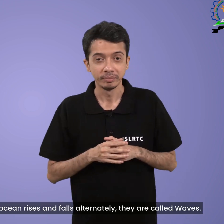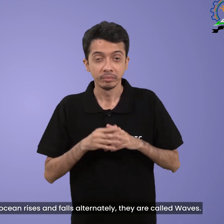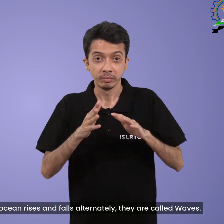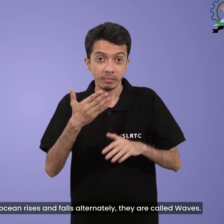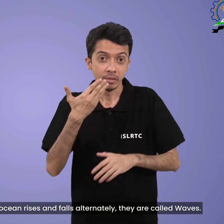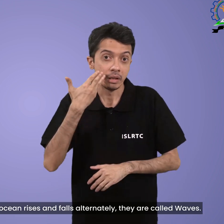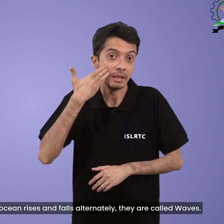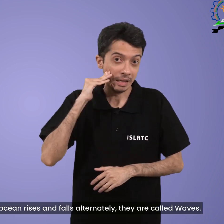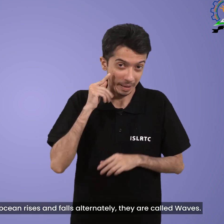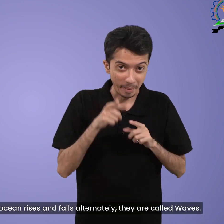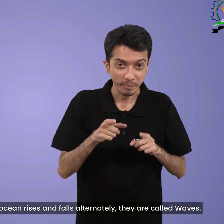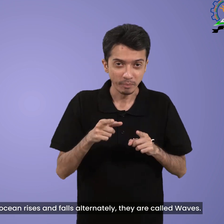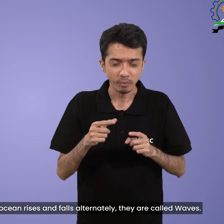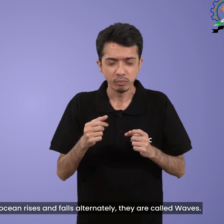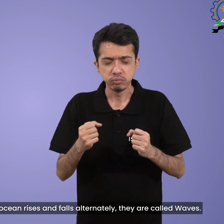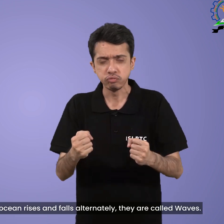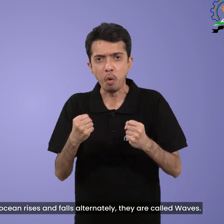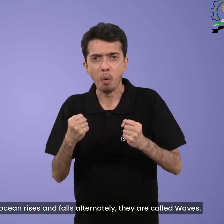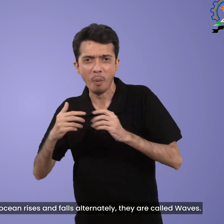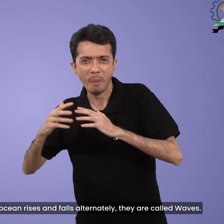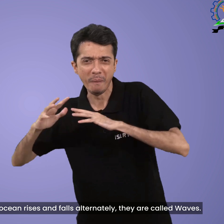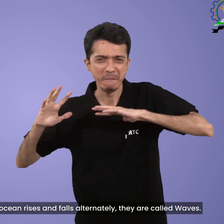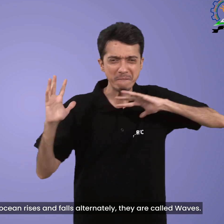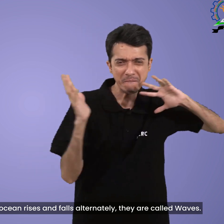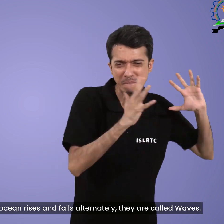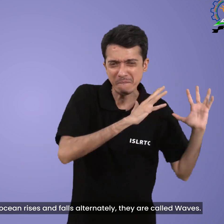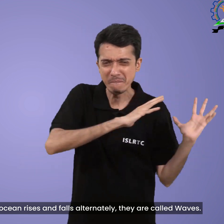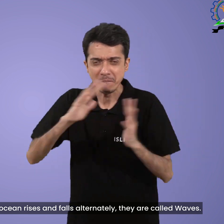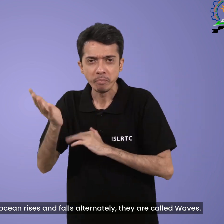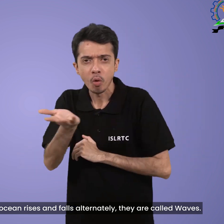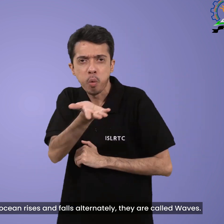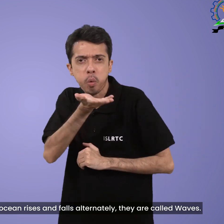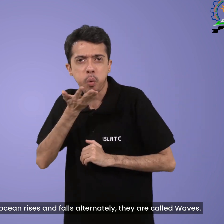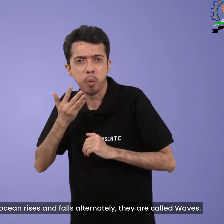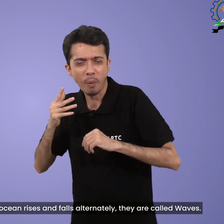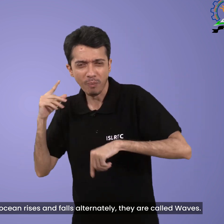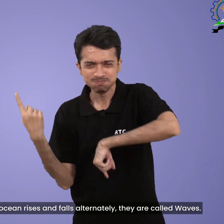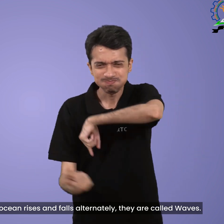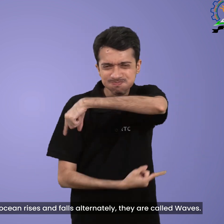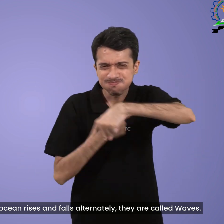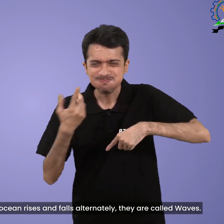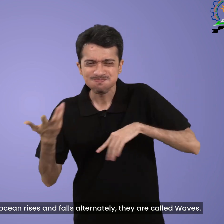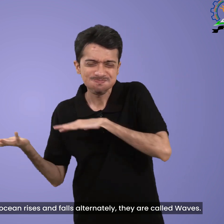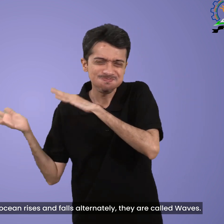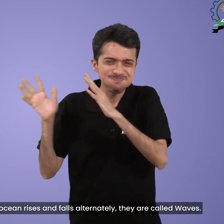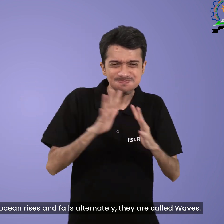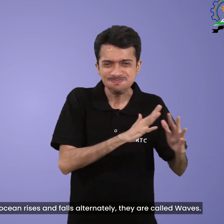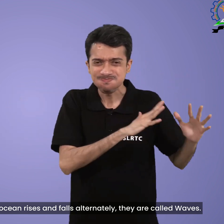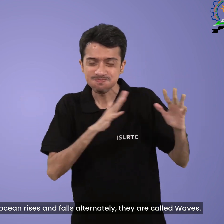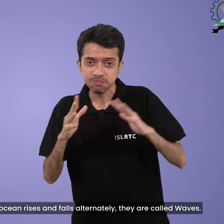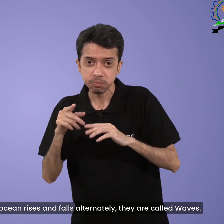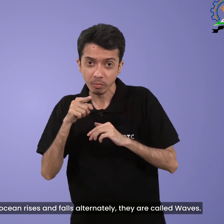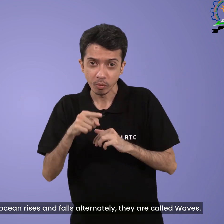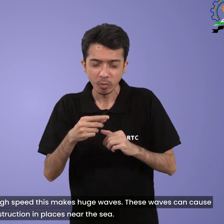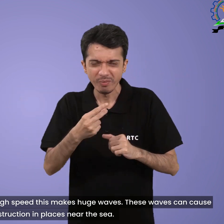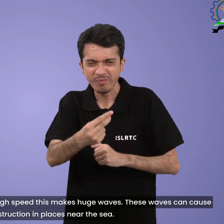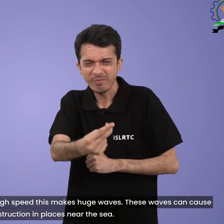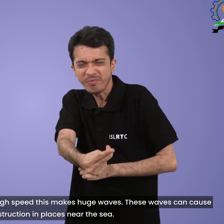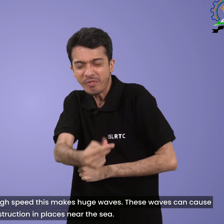When the water on the surface of the ocean rises and falls alternately, they are called waves. During a